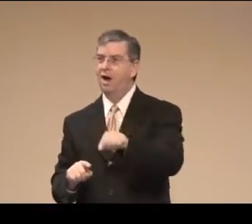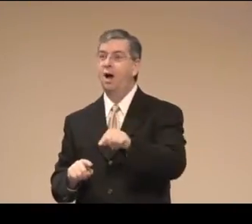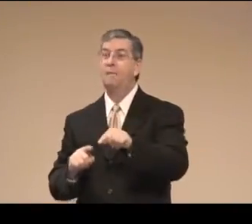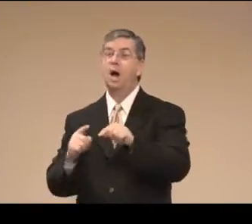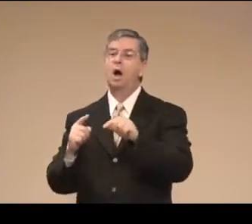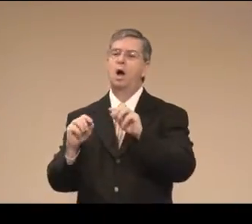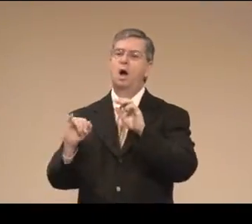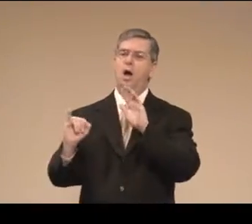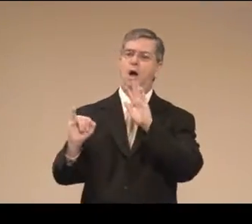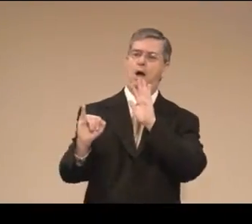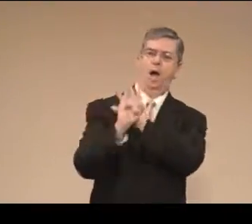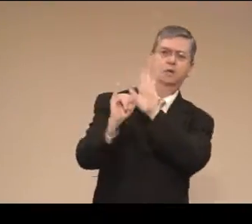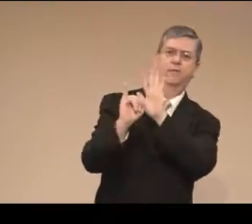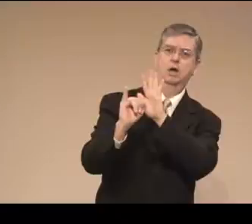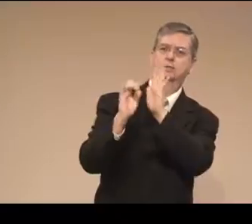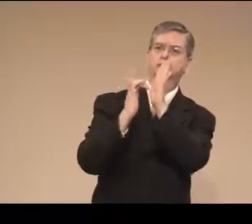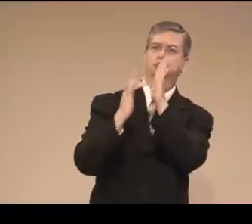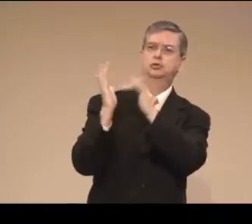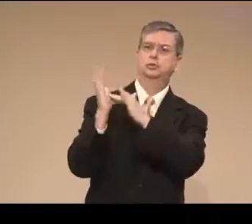But you can see that